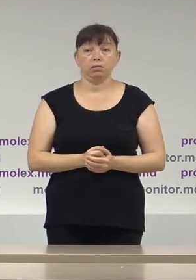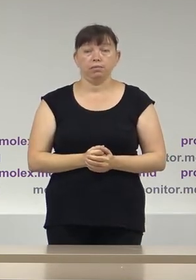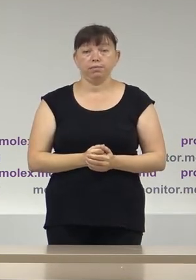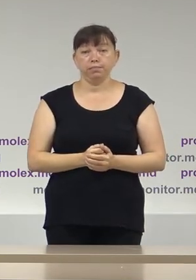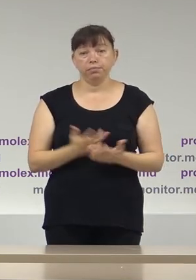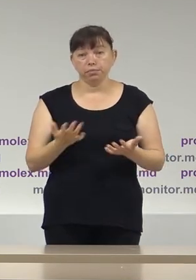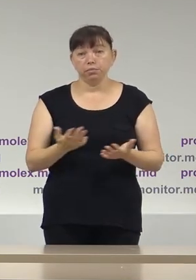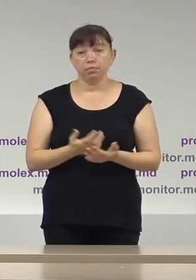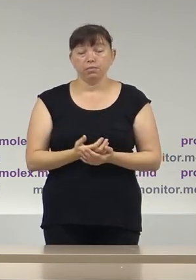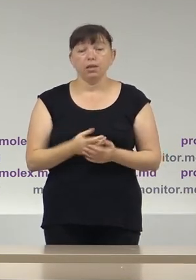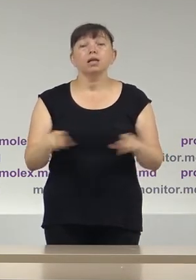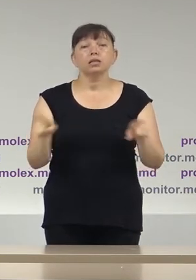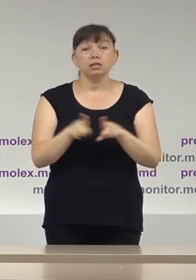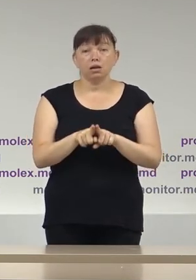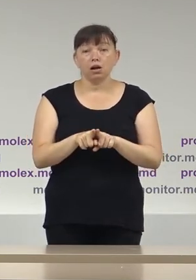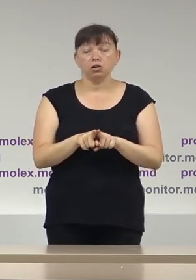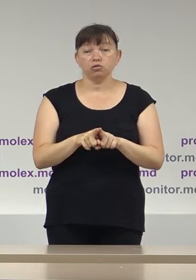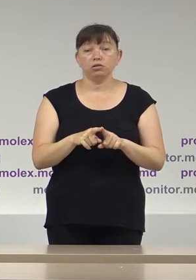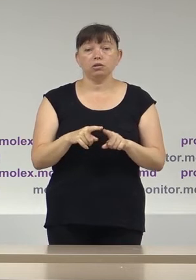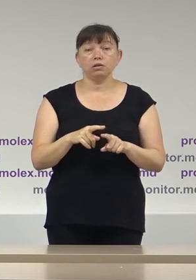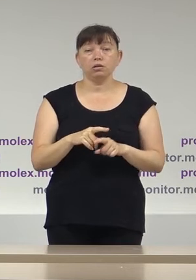time to do so.